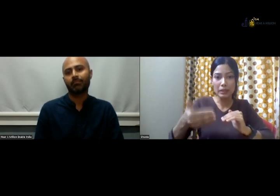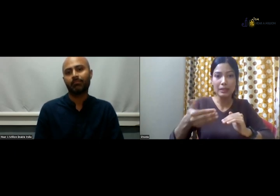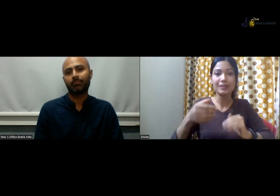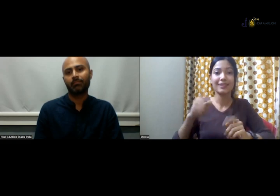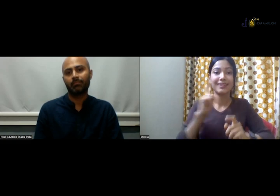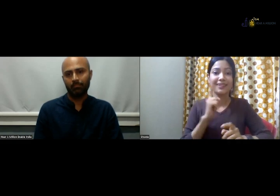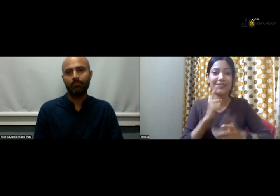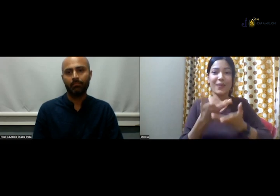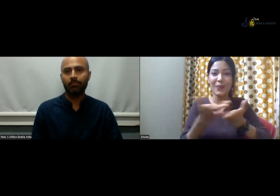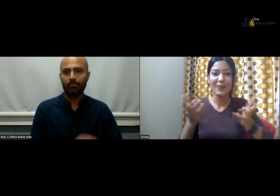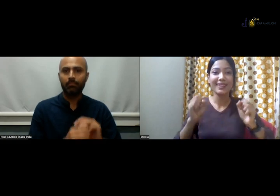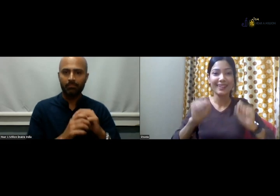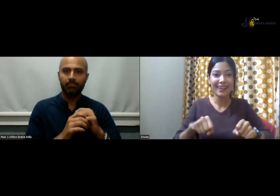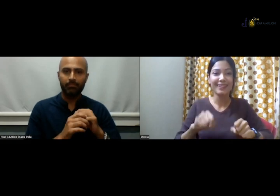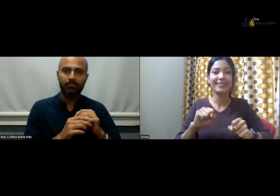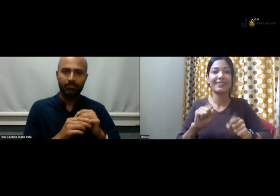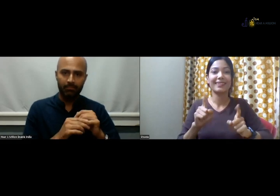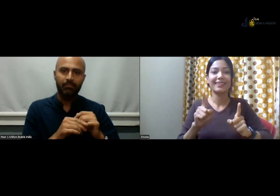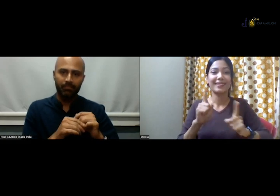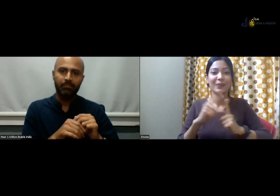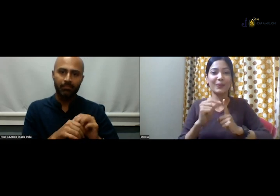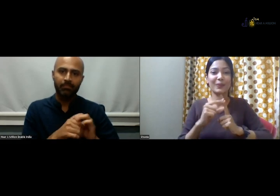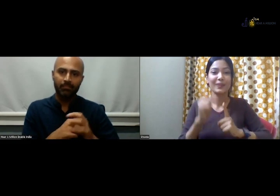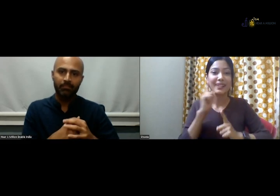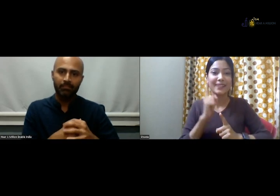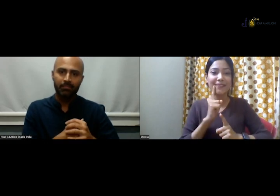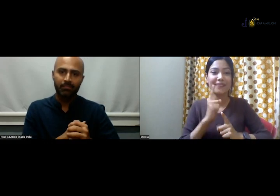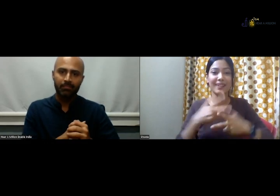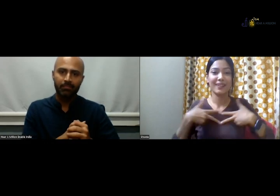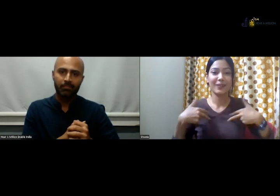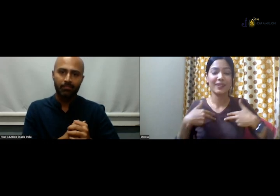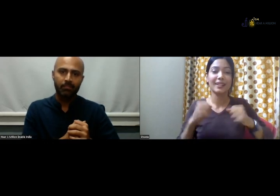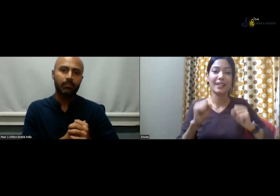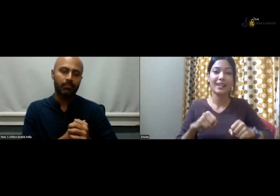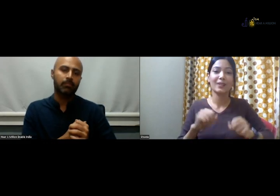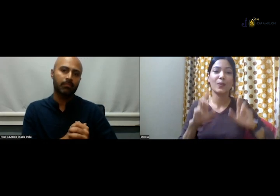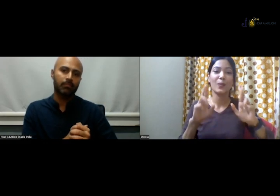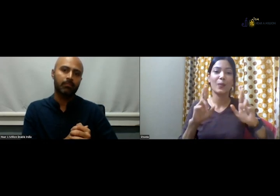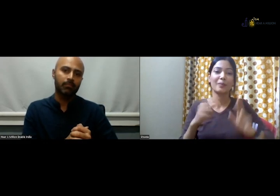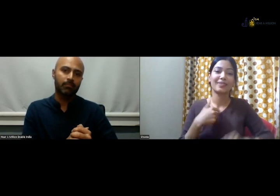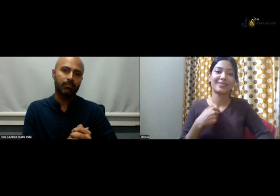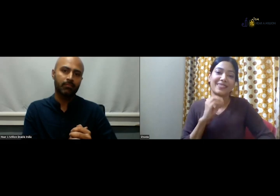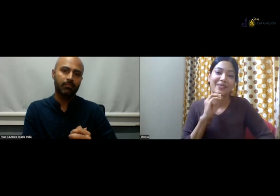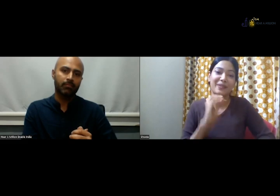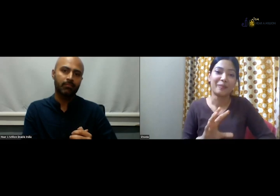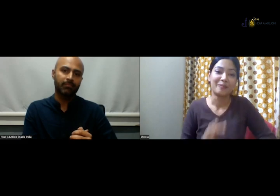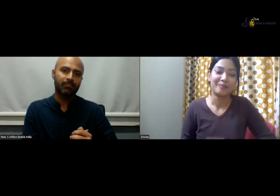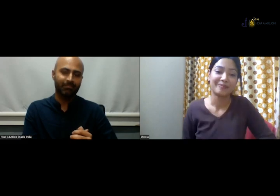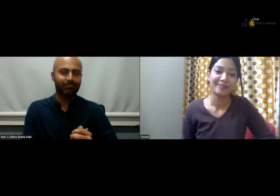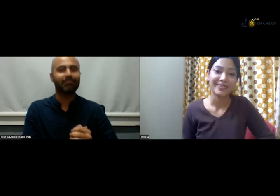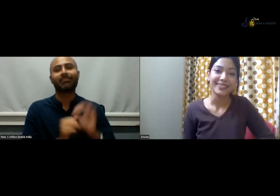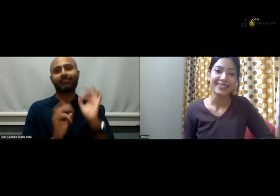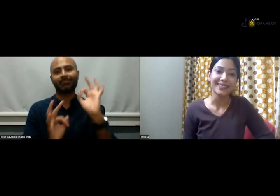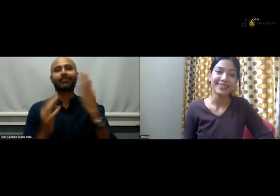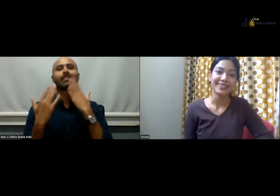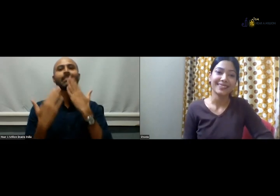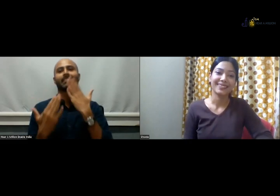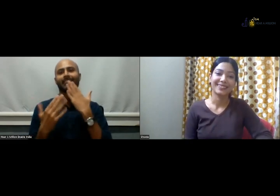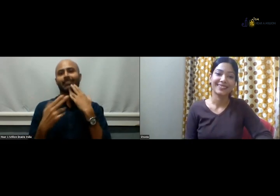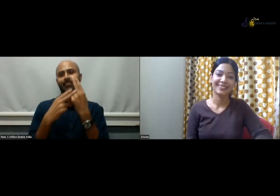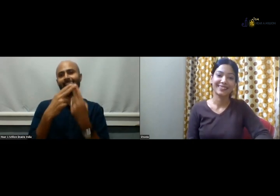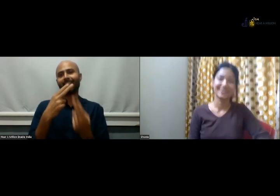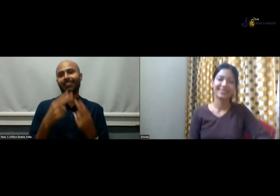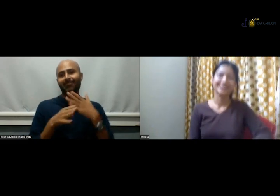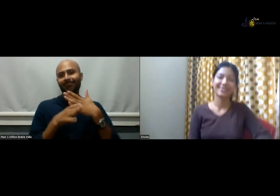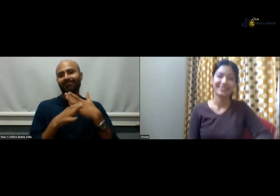change the situation, what we are living in, and, so many things we can do together and achieve the goal. Yeah, that's